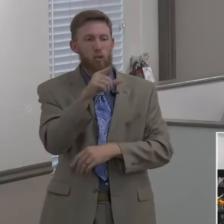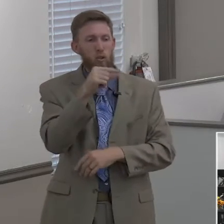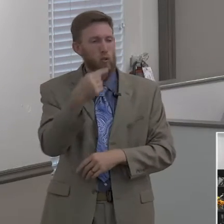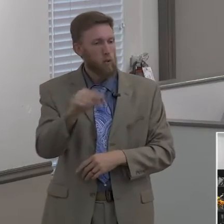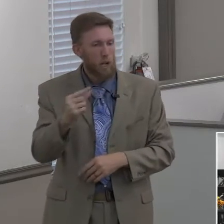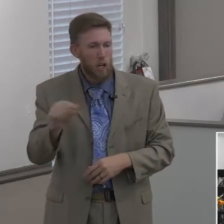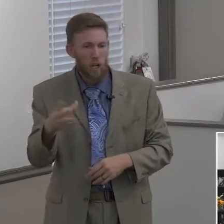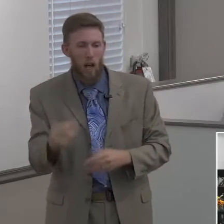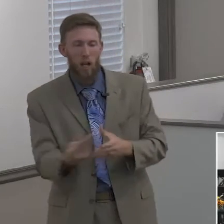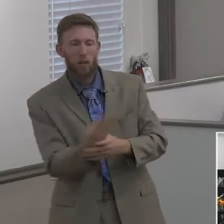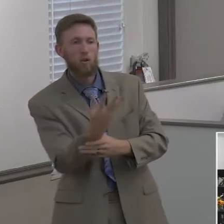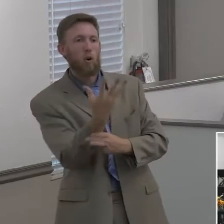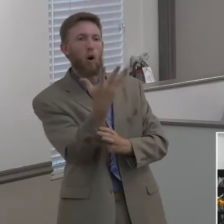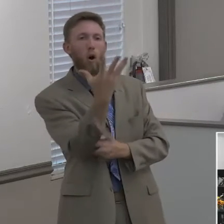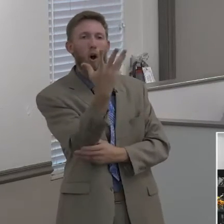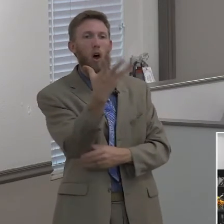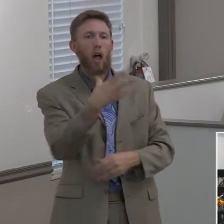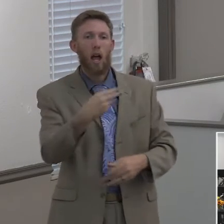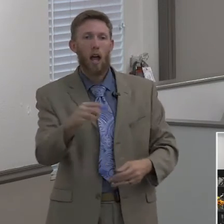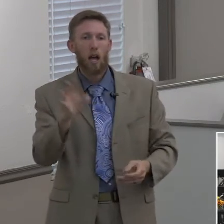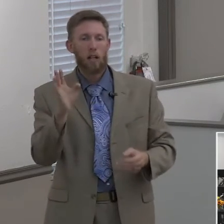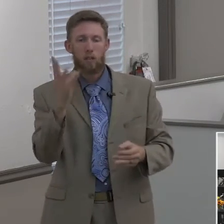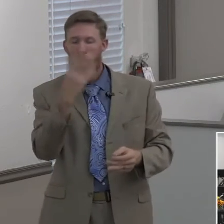after mile after mile after mile of it.